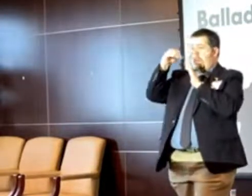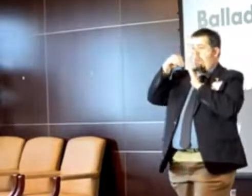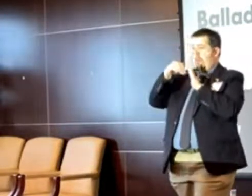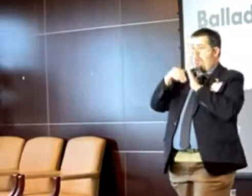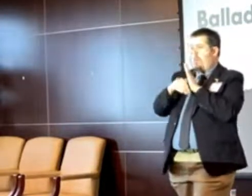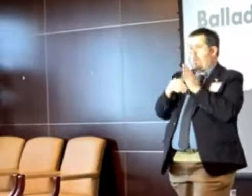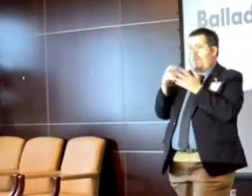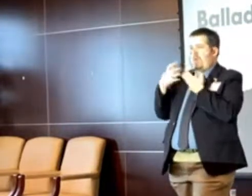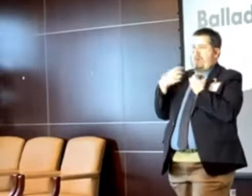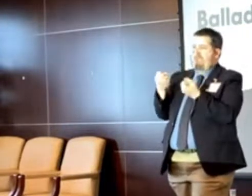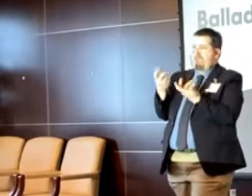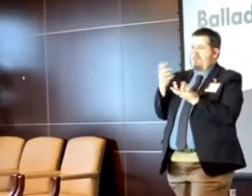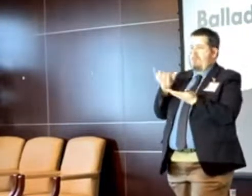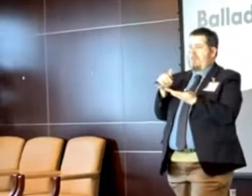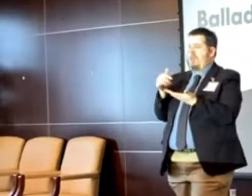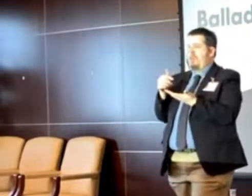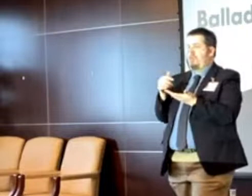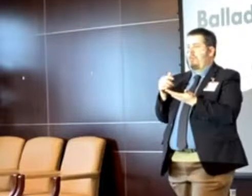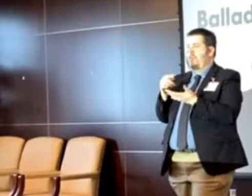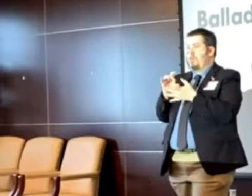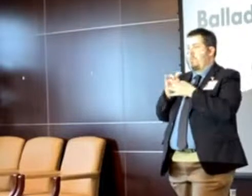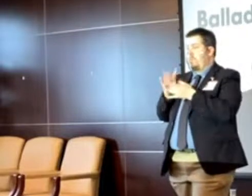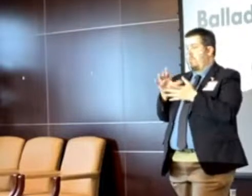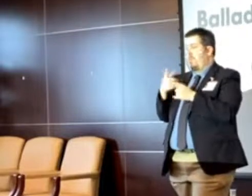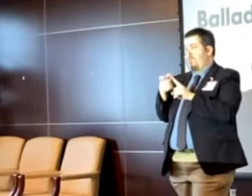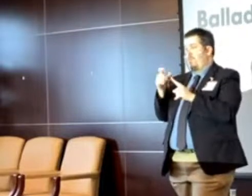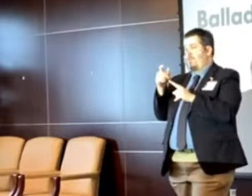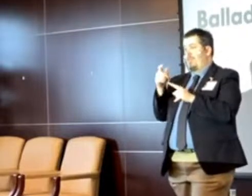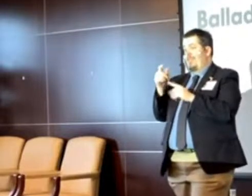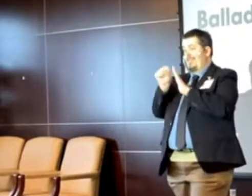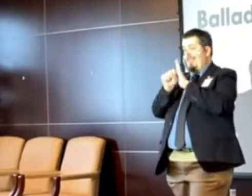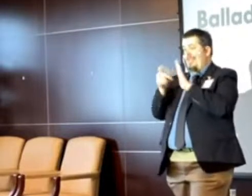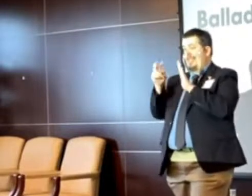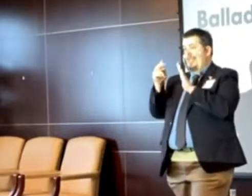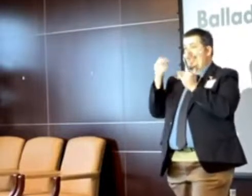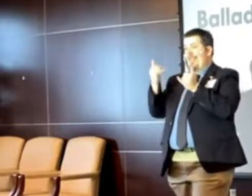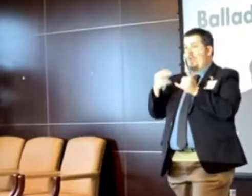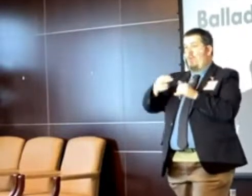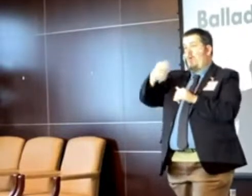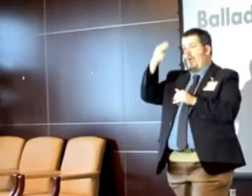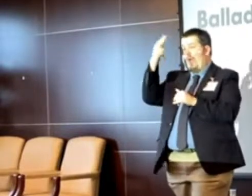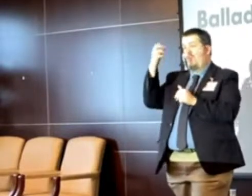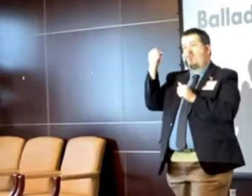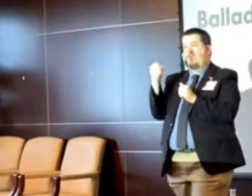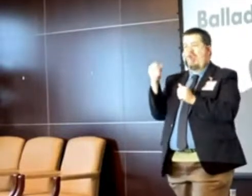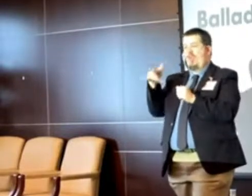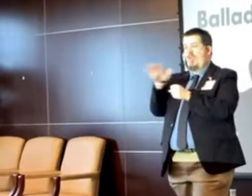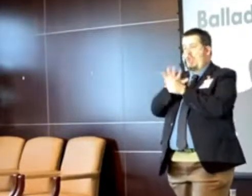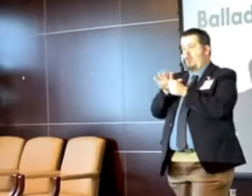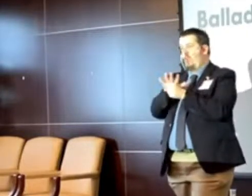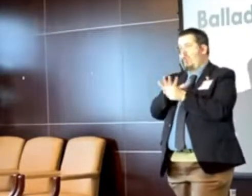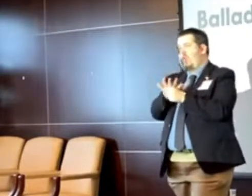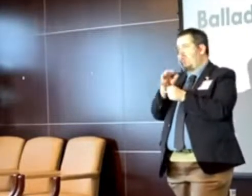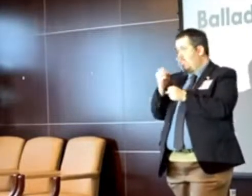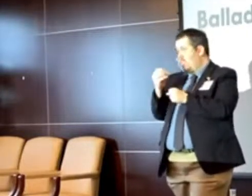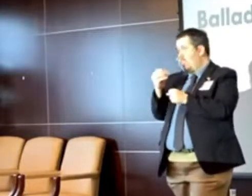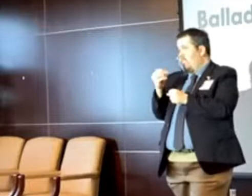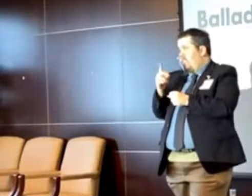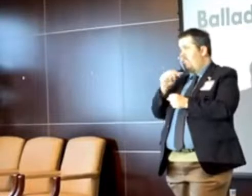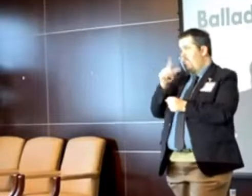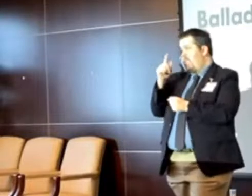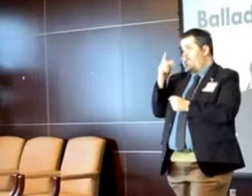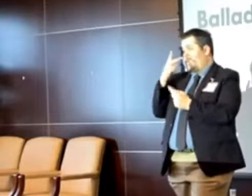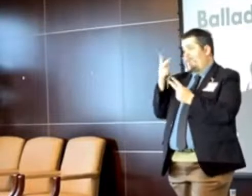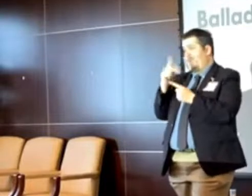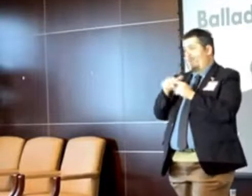decline. Data released from the state of Tennessee yesterday shows that cases are at an all-time high in our region, and they don't appear